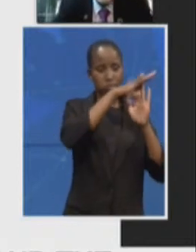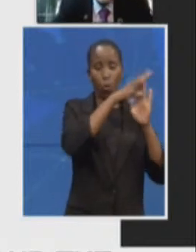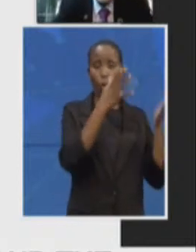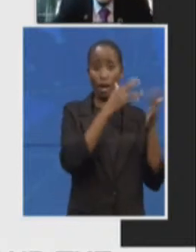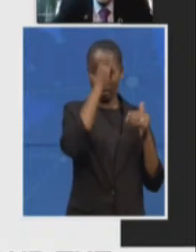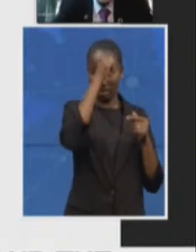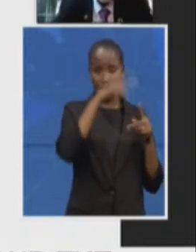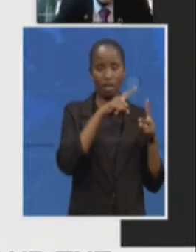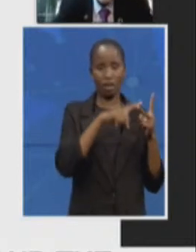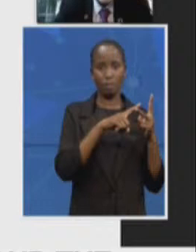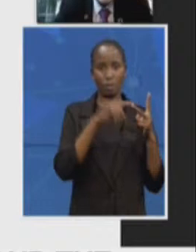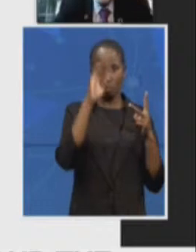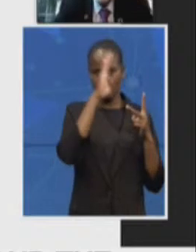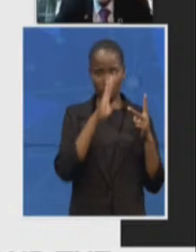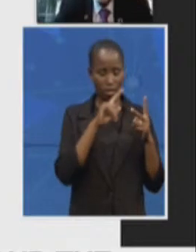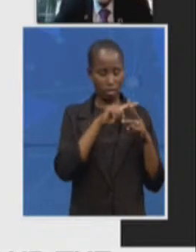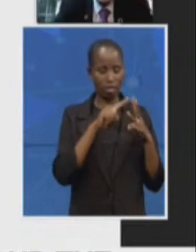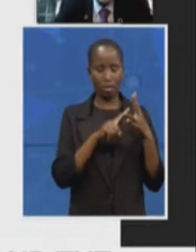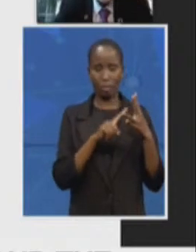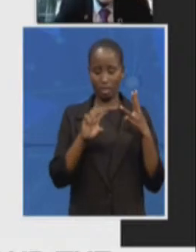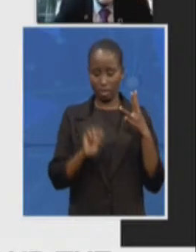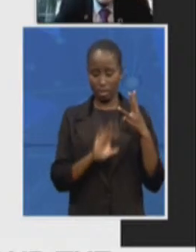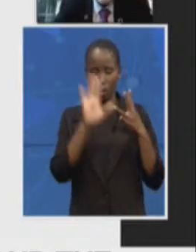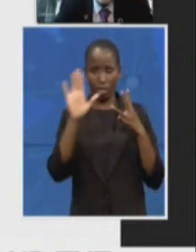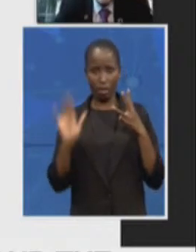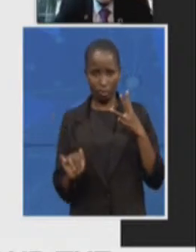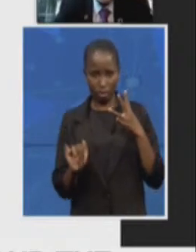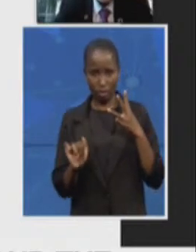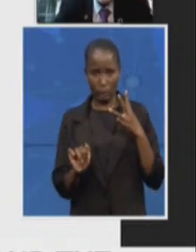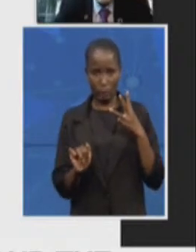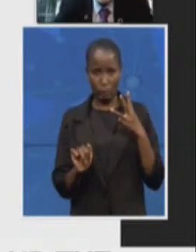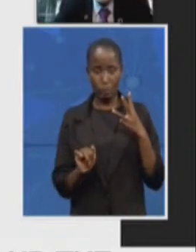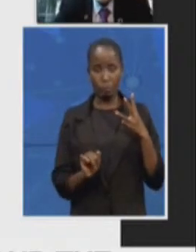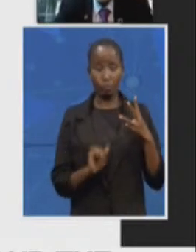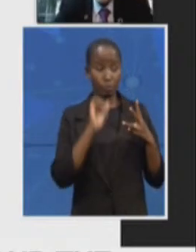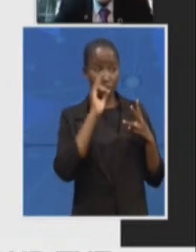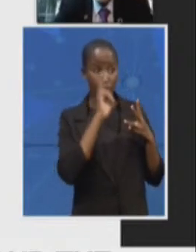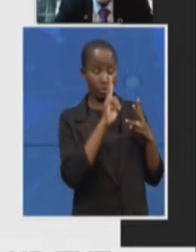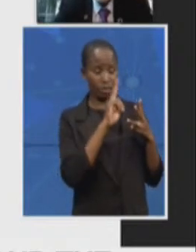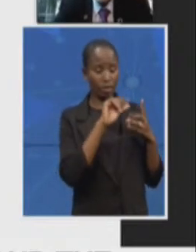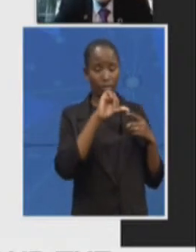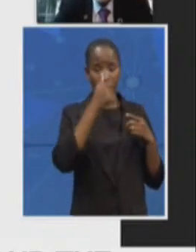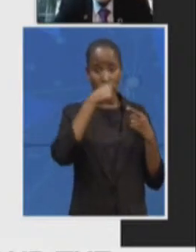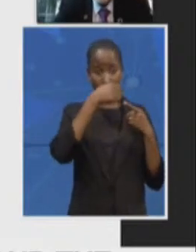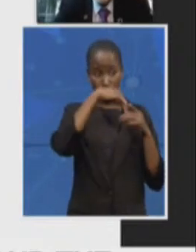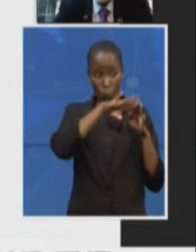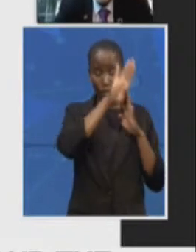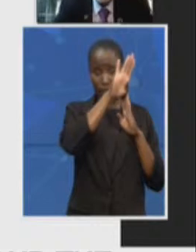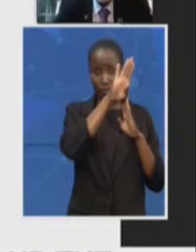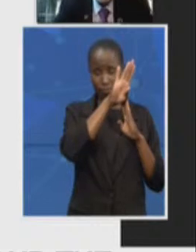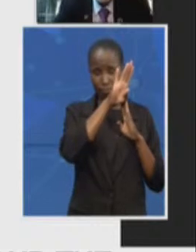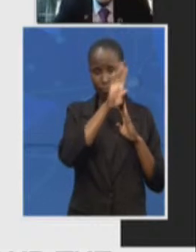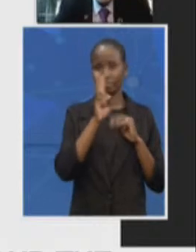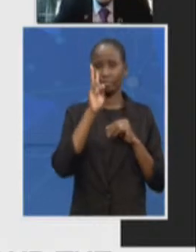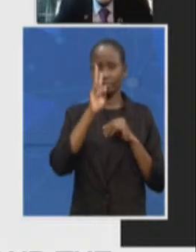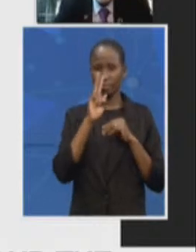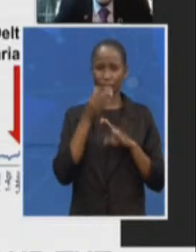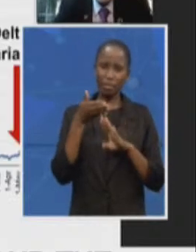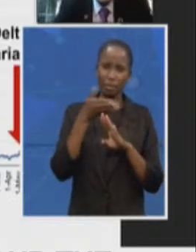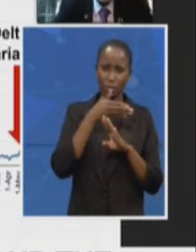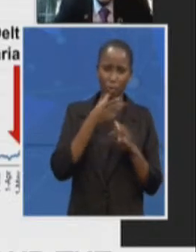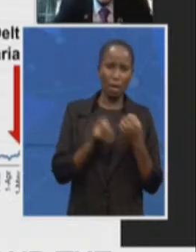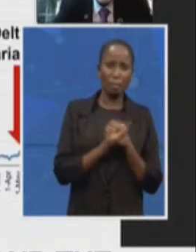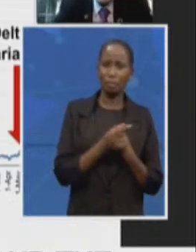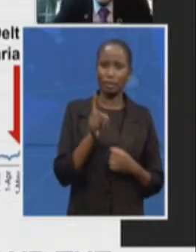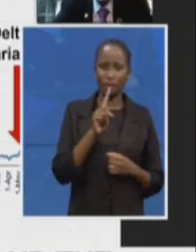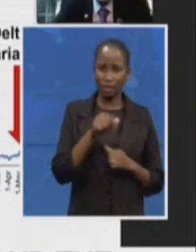you look at all three of those first waves, you get some idea of what we were dealing with back in the first half of last year. But